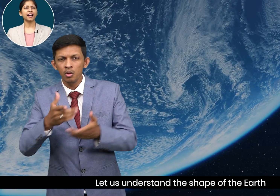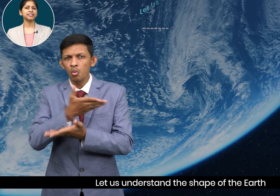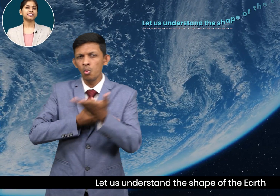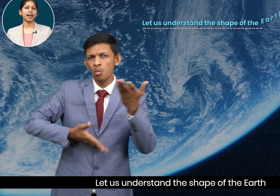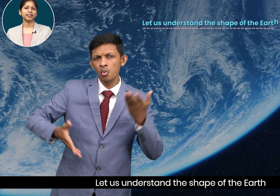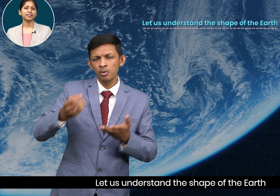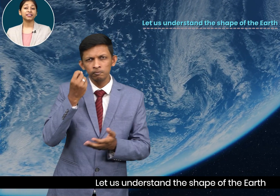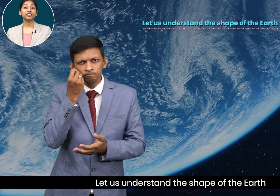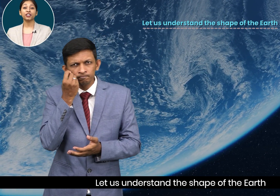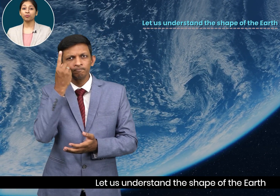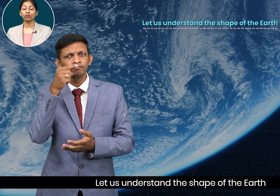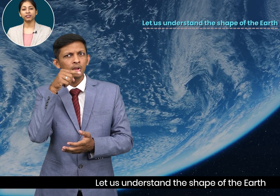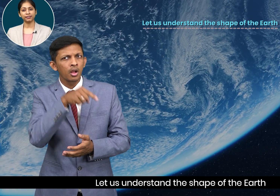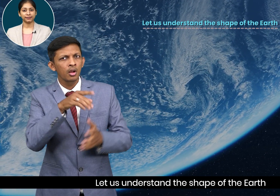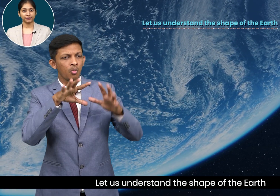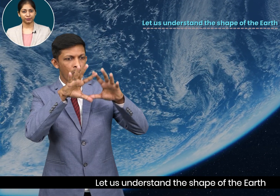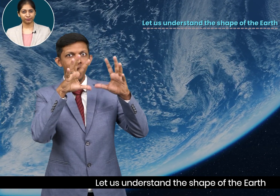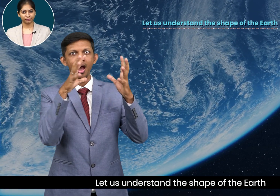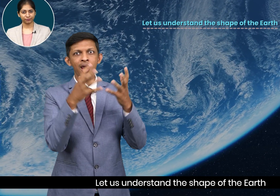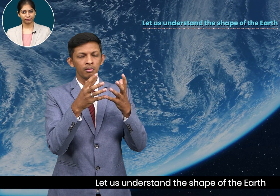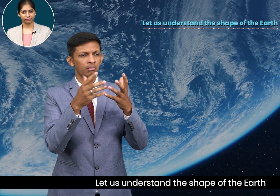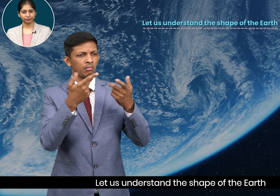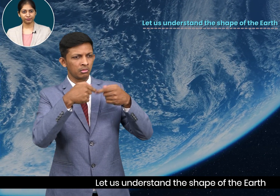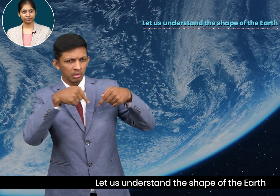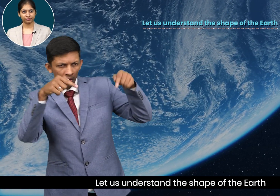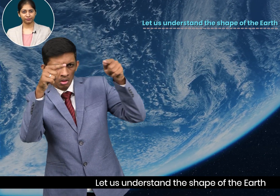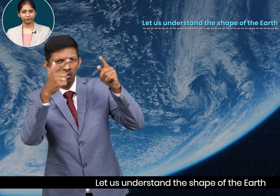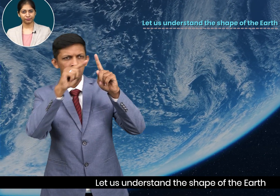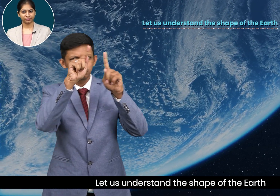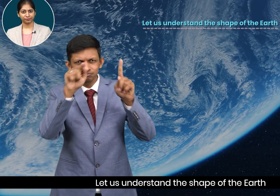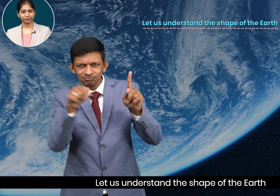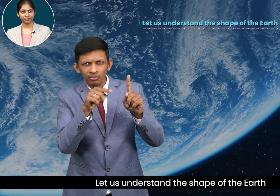Let us understand the shape of the Earth.